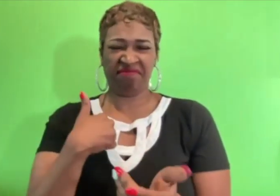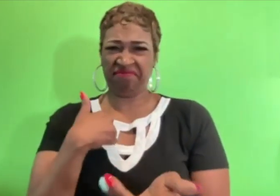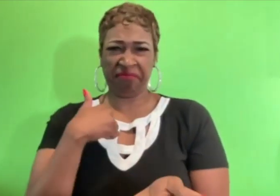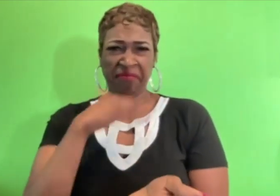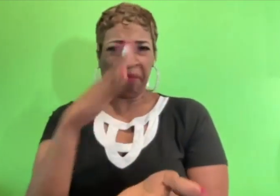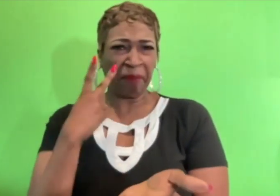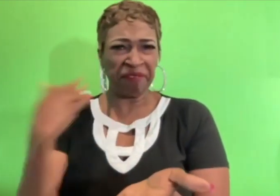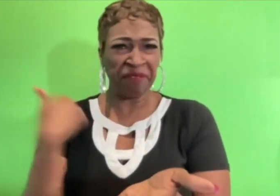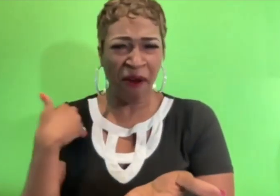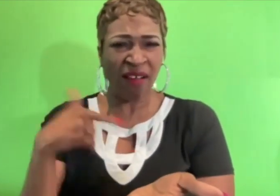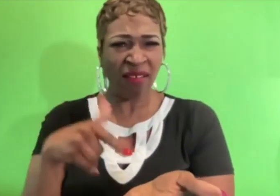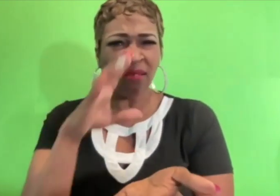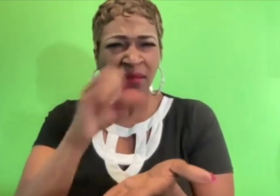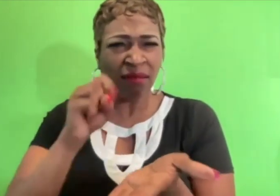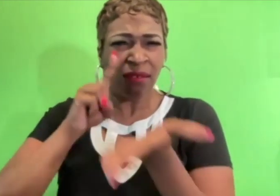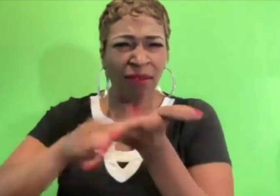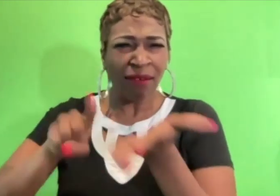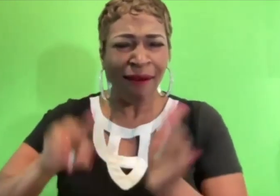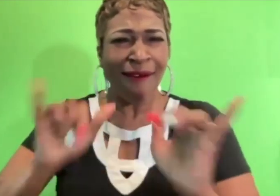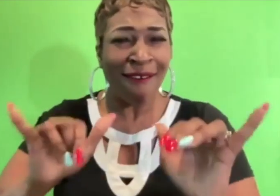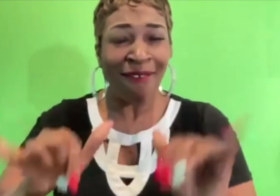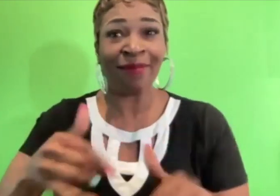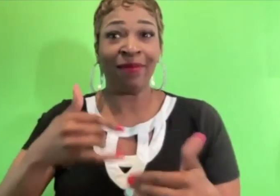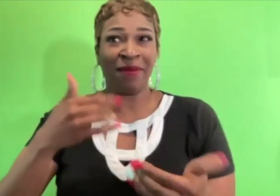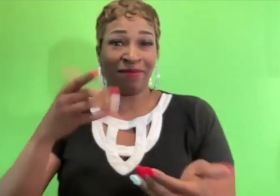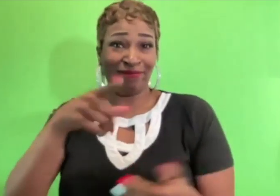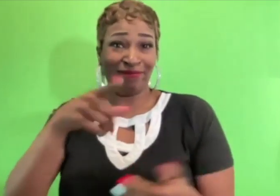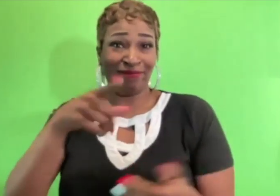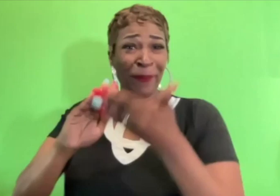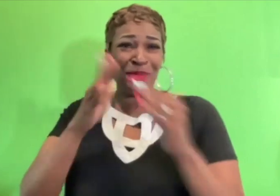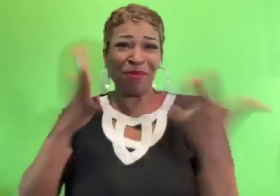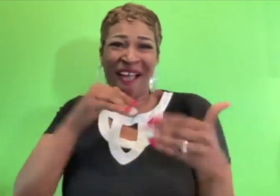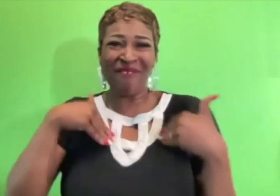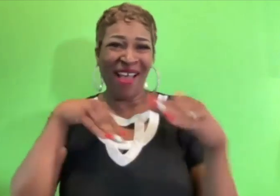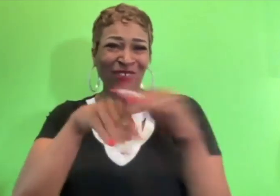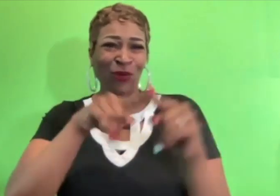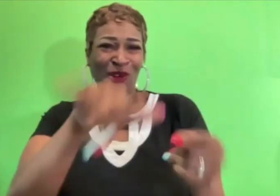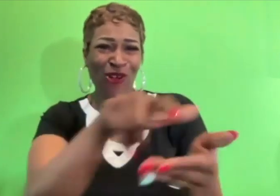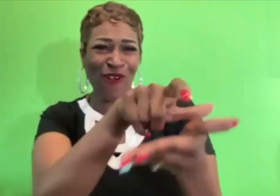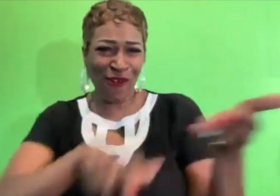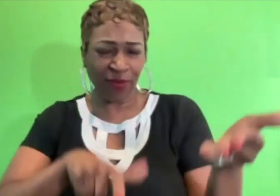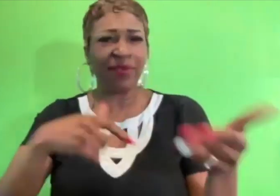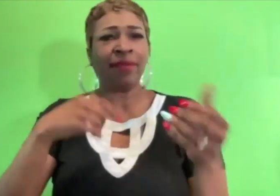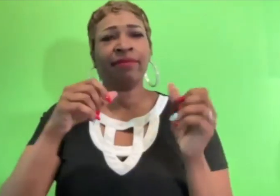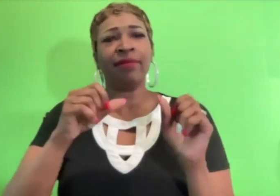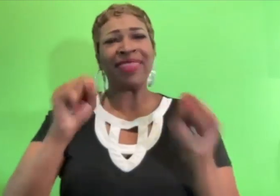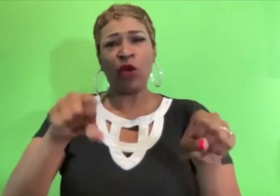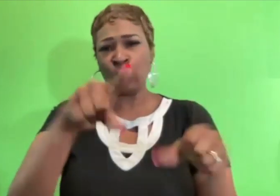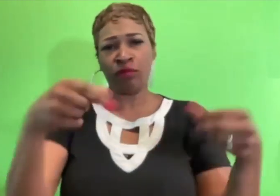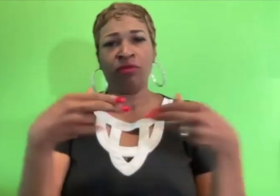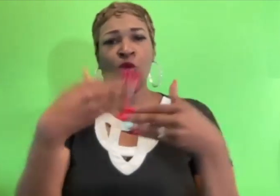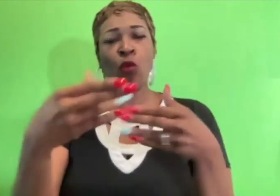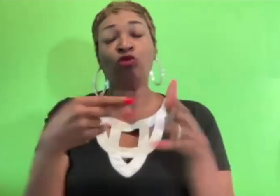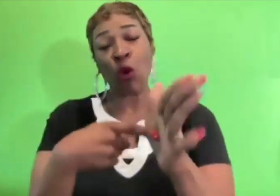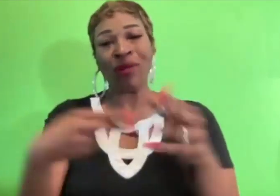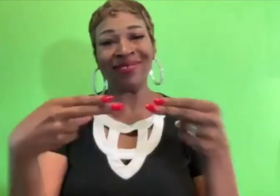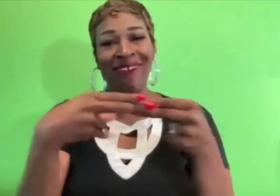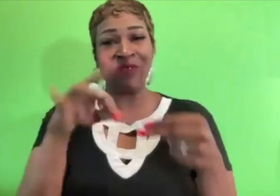There's some significant terms that many of you may not have ever seen before. And you don't have access to the